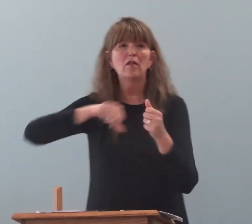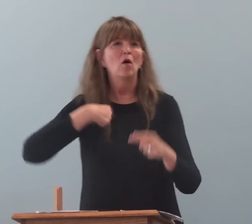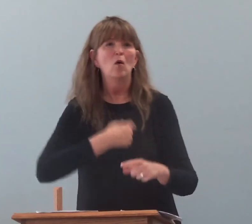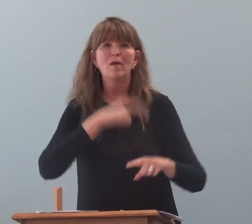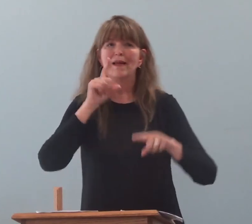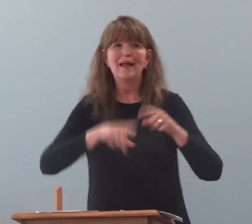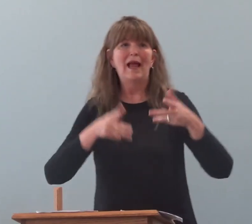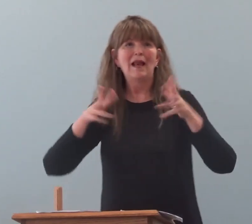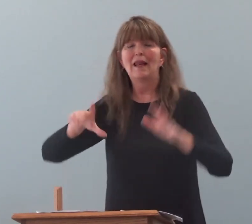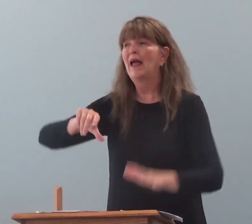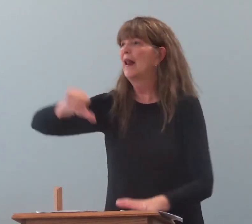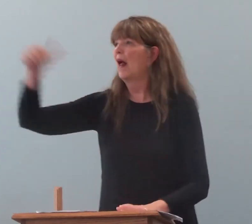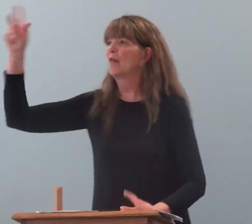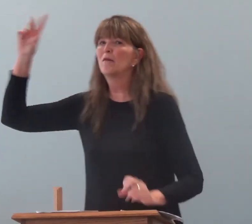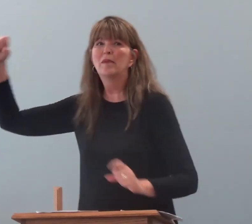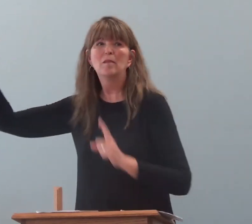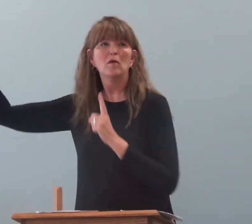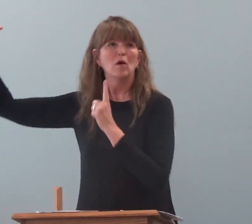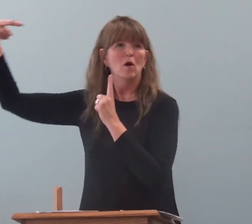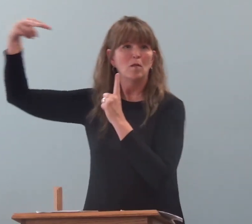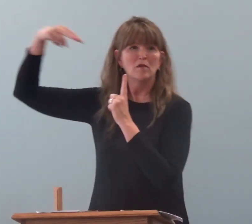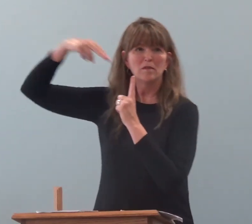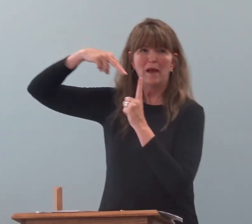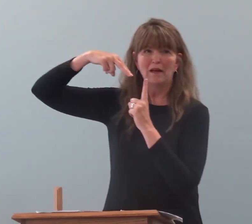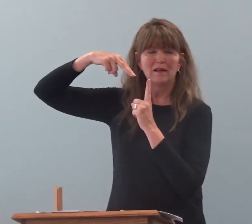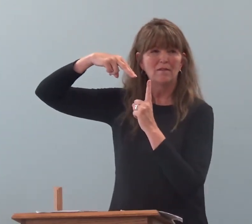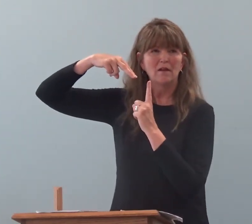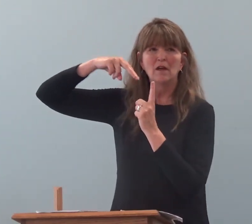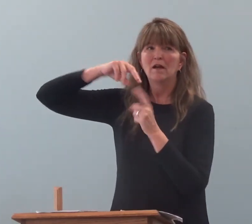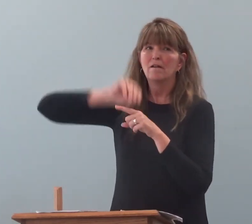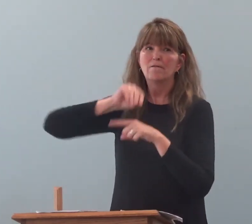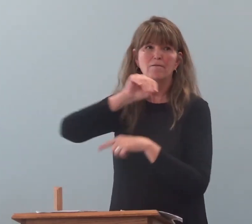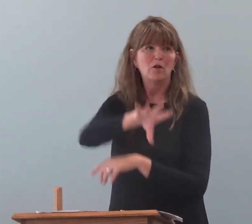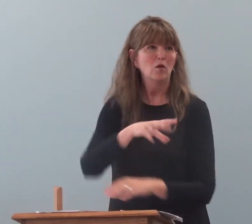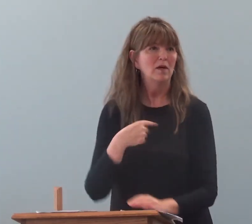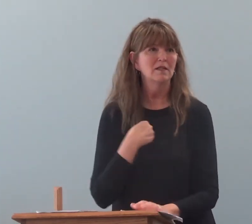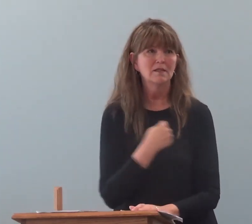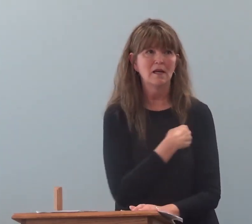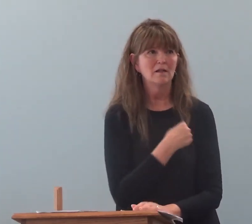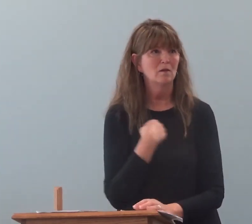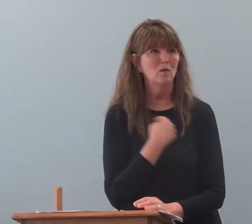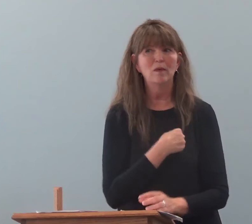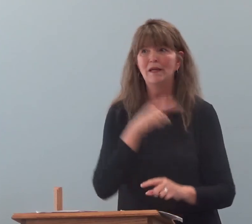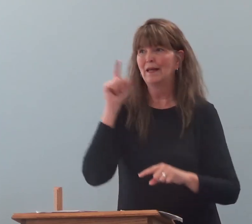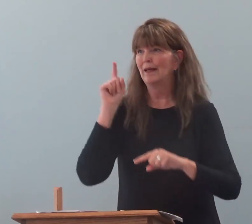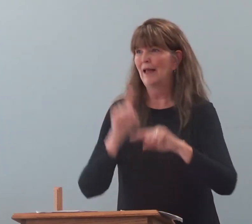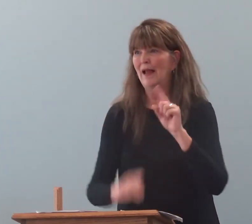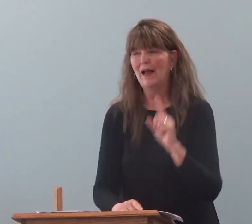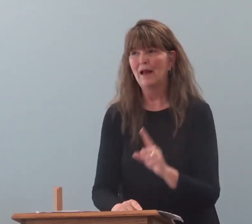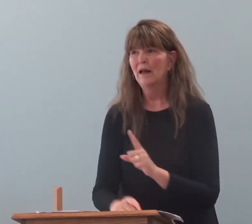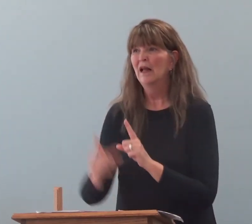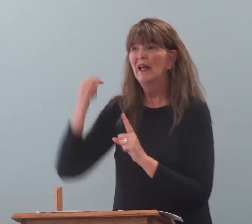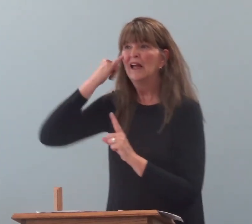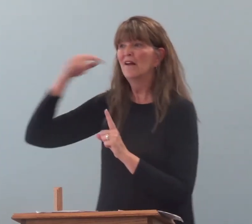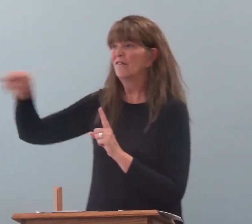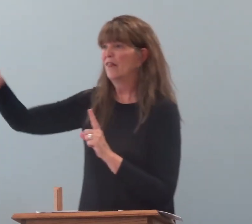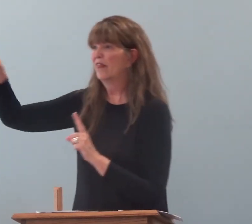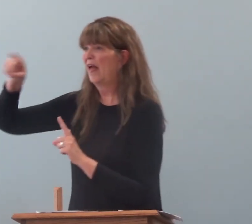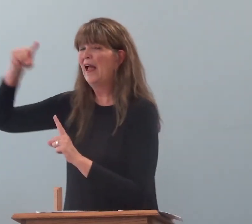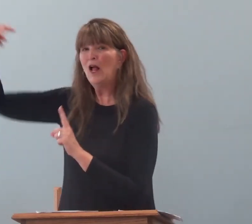ourselves, on how we feel about each other. And don't let anybody else look down on us. Don't let their opinions influence